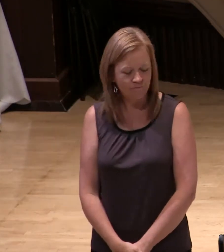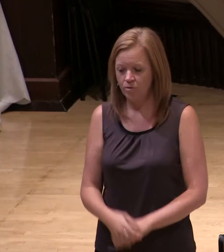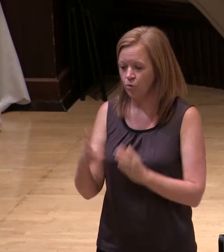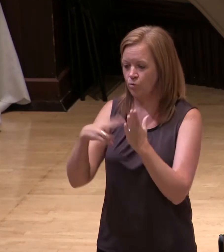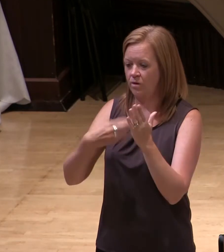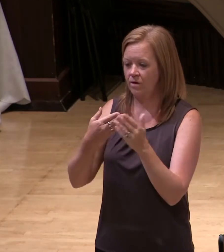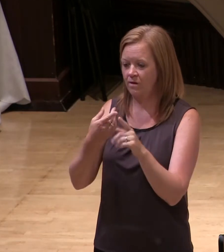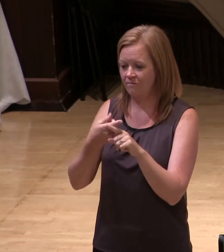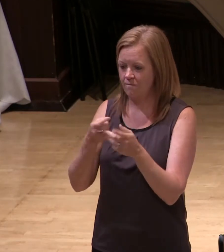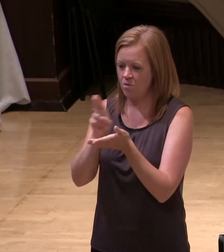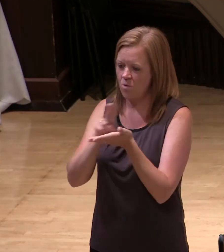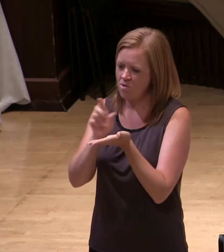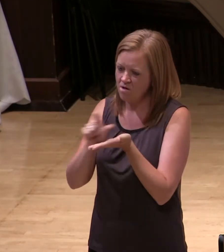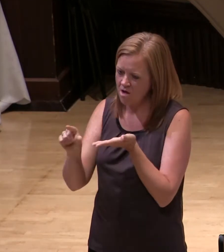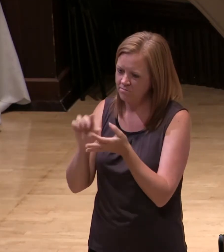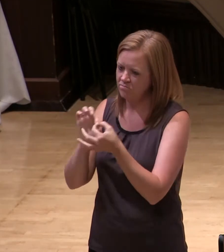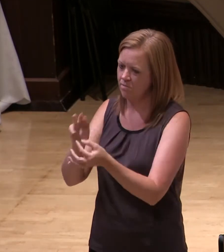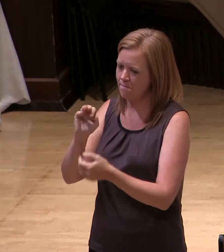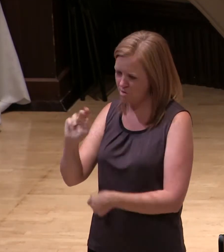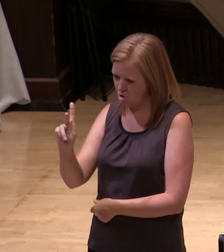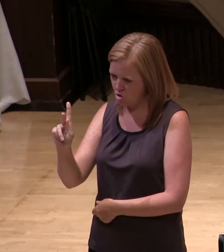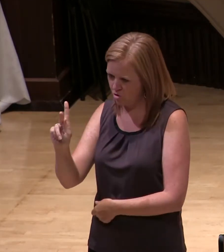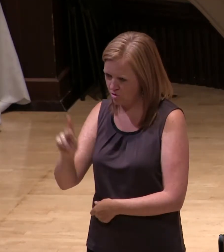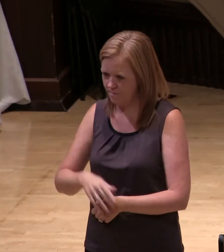A reading from the Holy Gospel according to Mark.